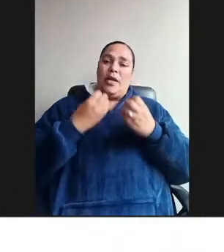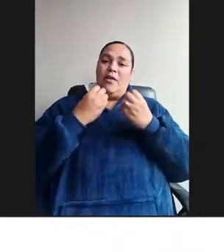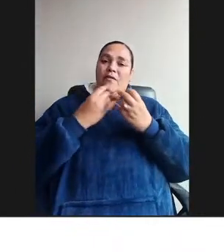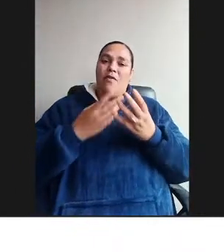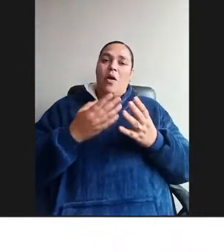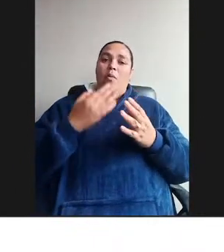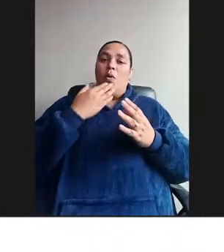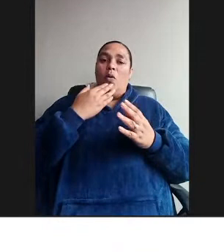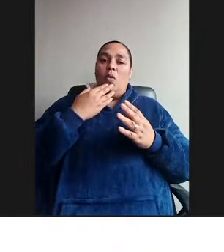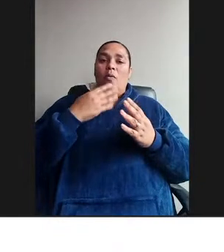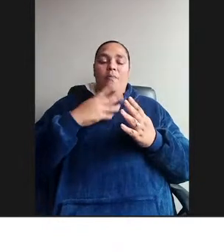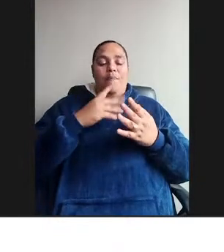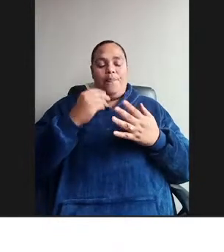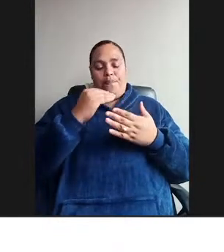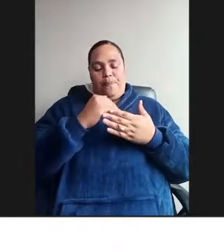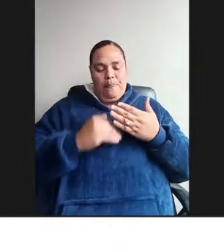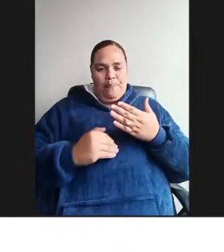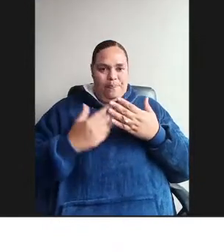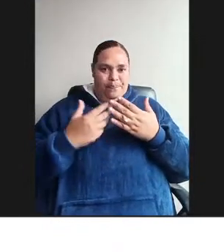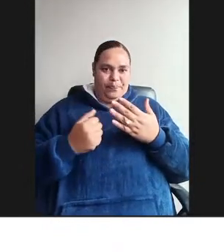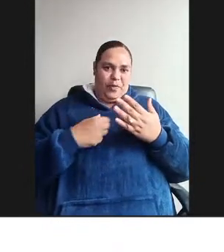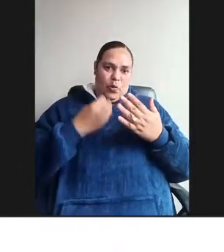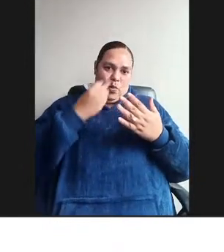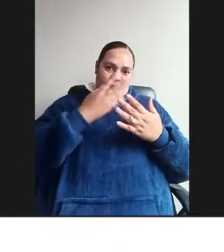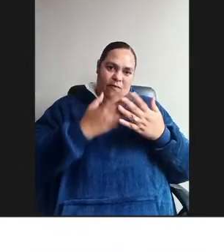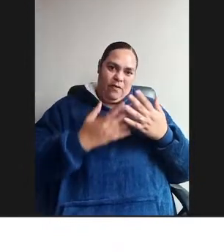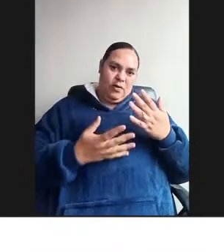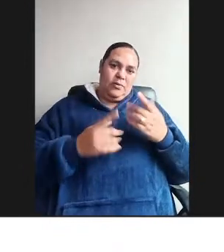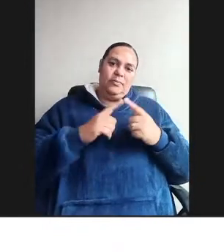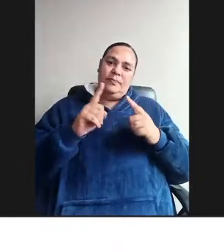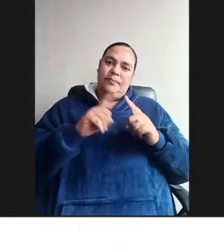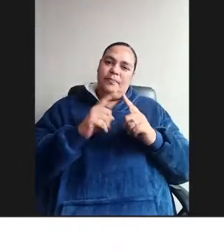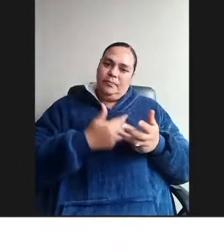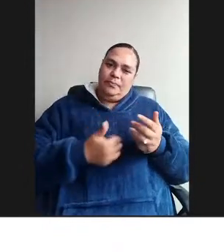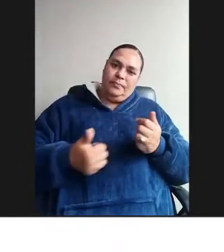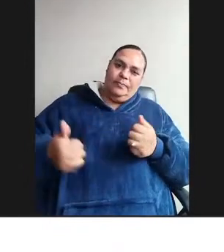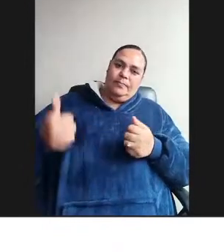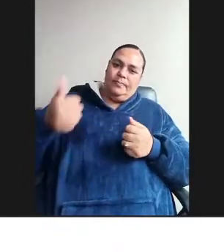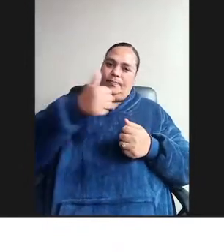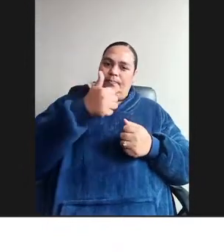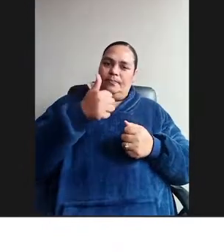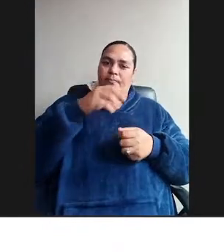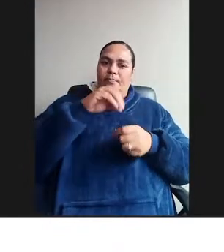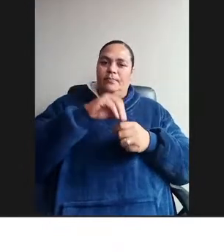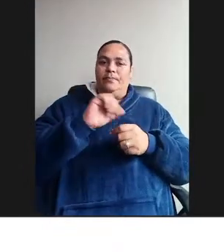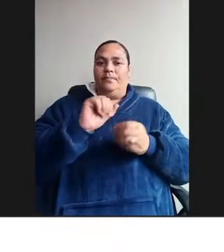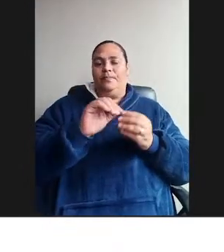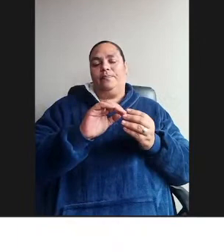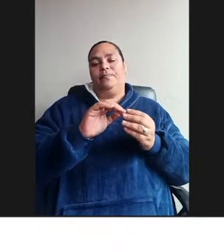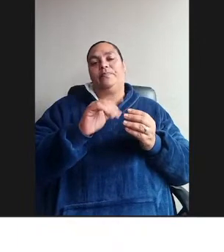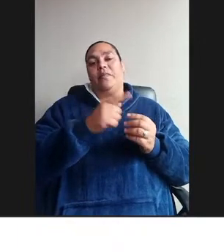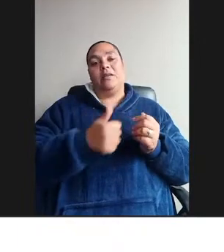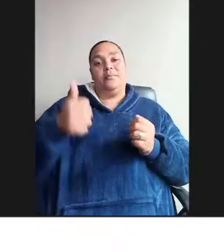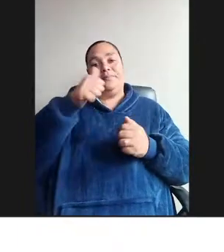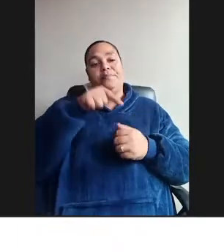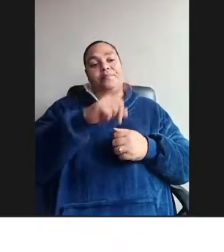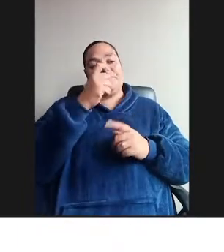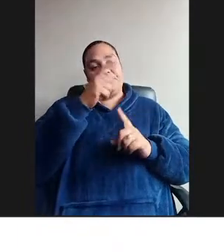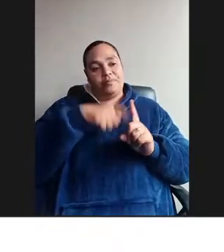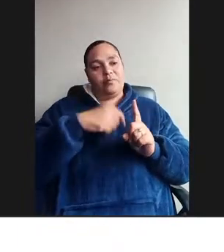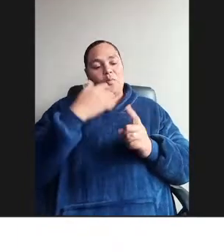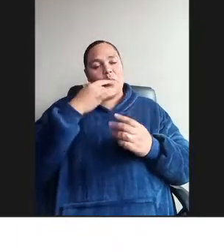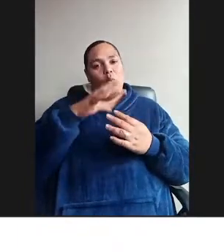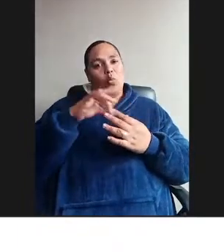But also even then, we liaise with the senior within the CDWs. And the senior then is the one that will choose